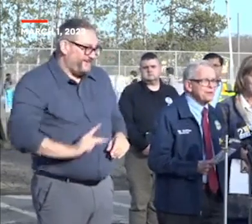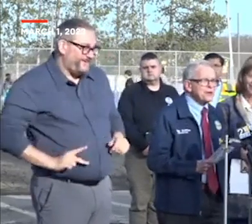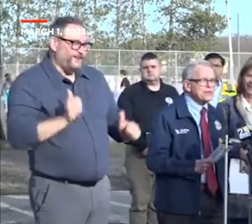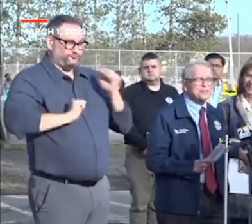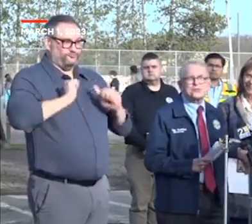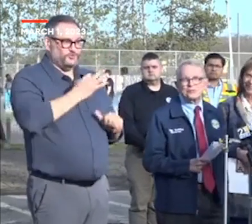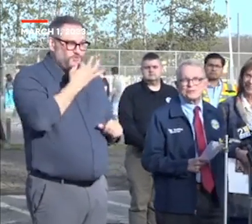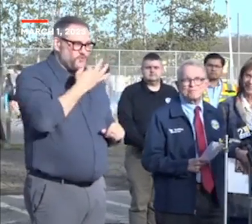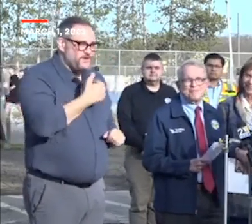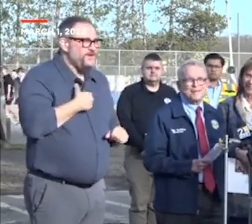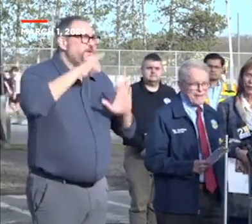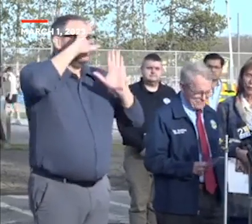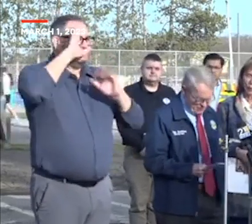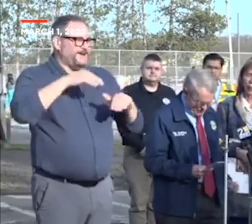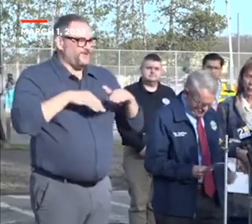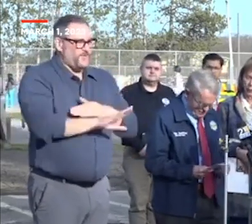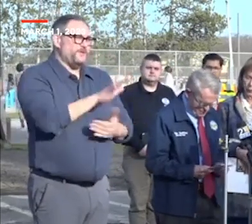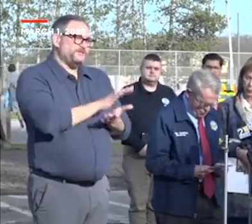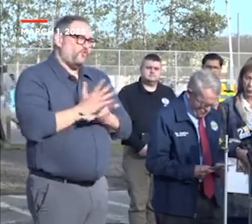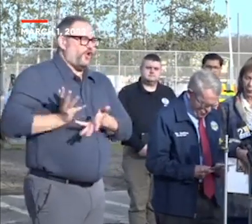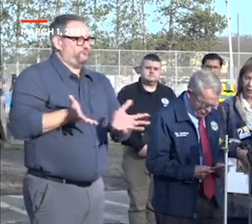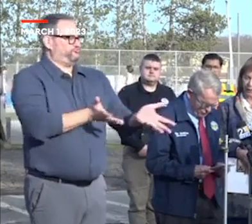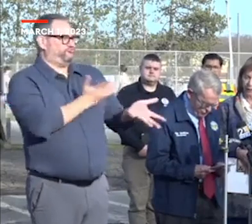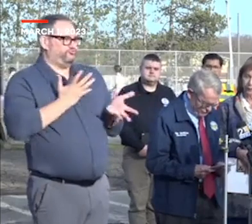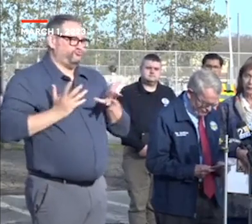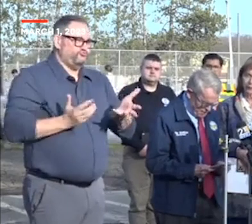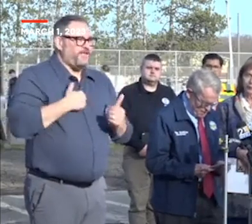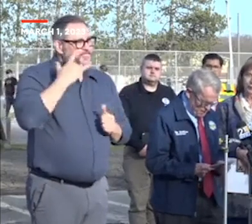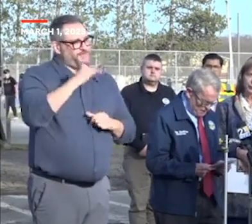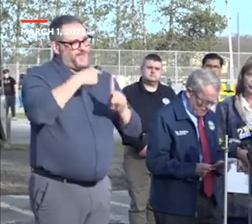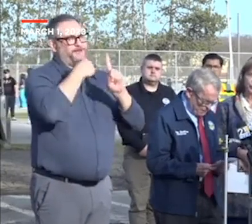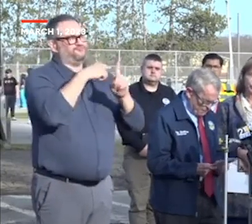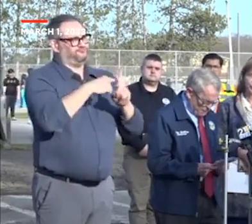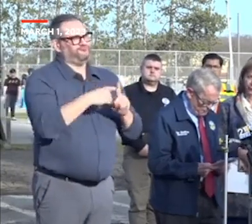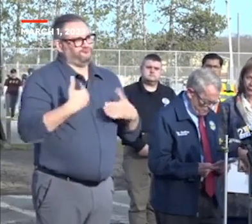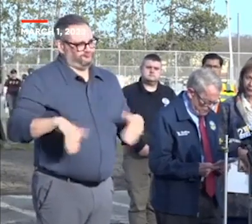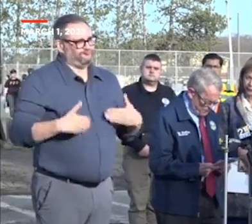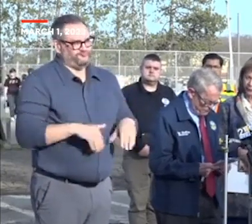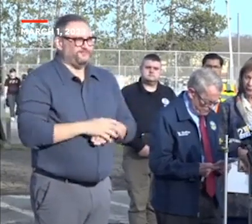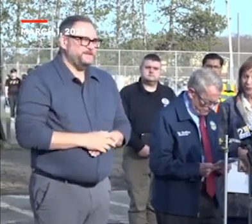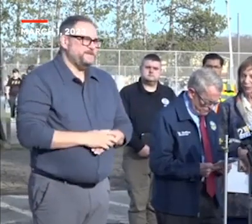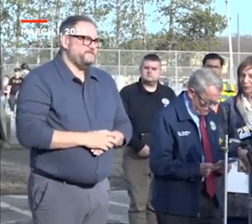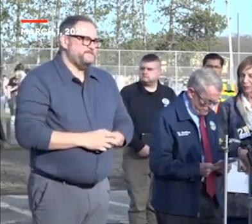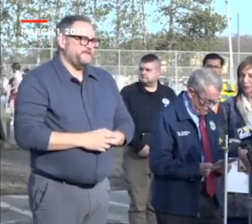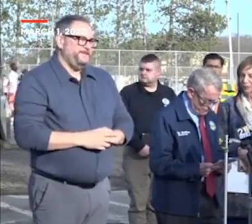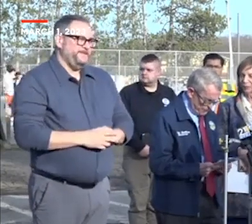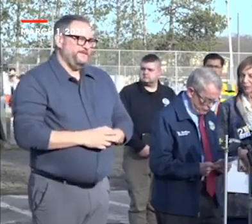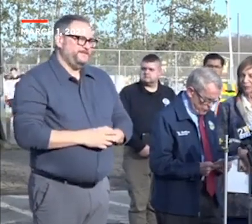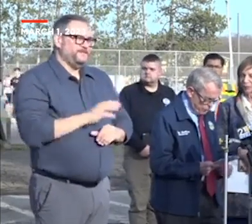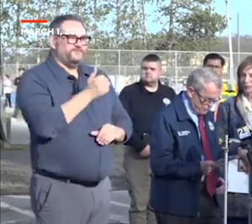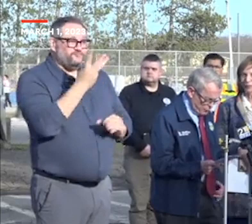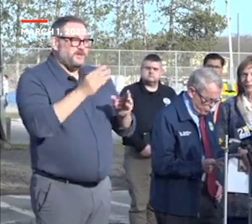when we go into schools. And that, I think, is very, very good news. Let me give a couple